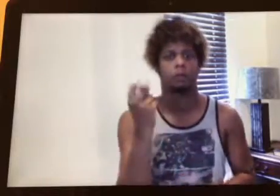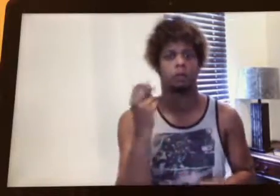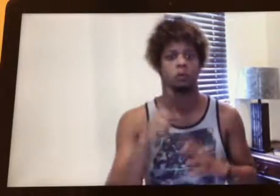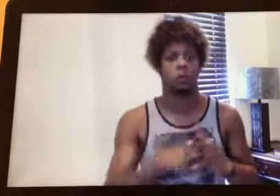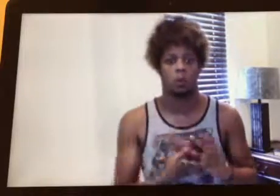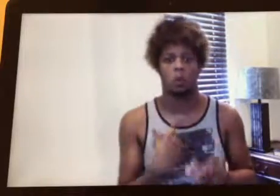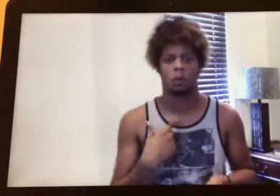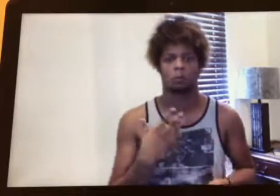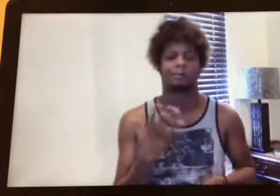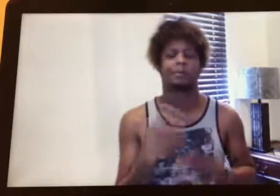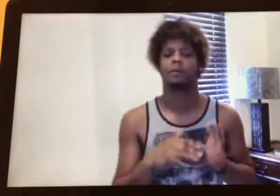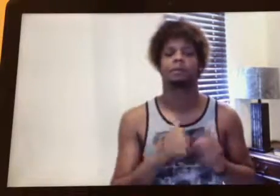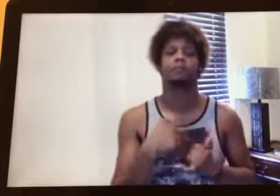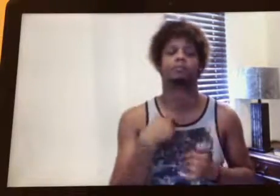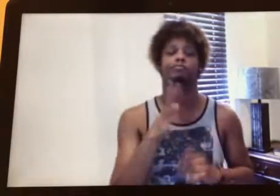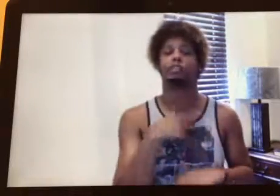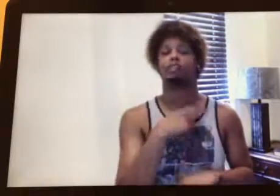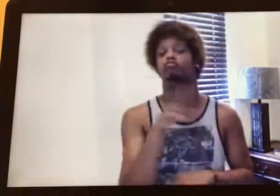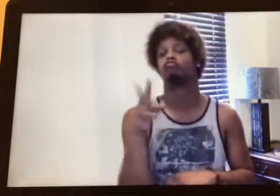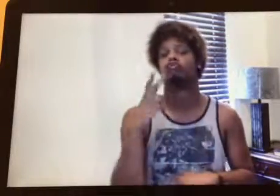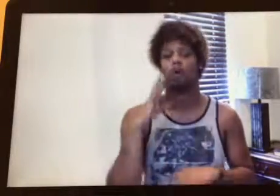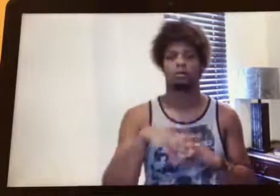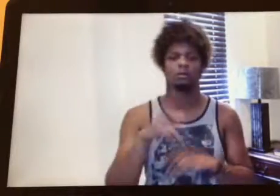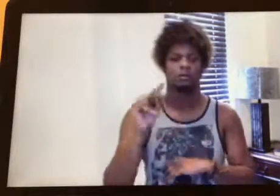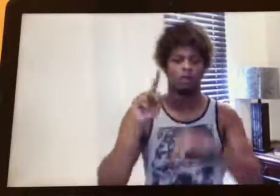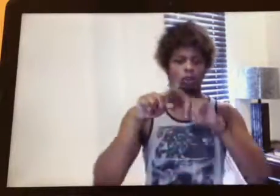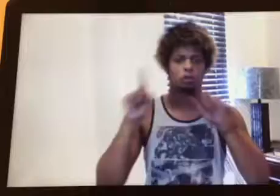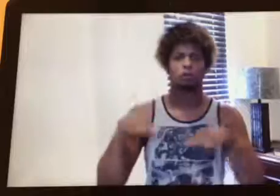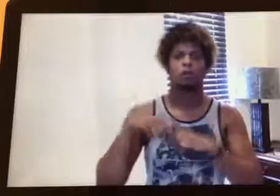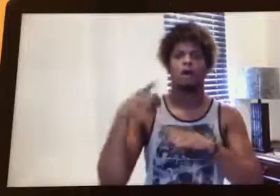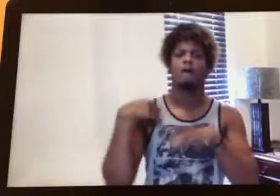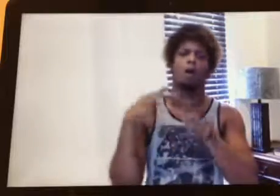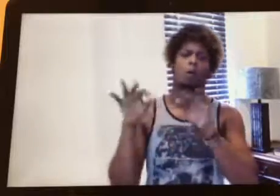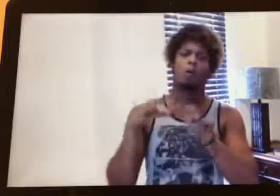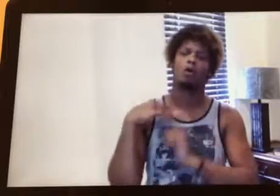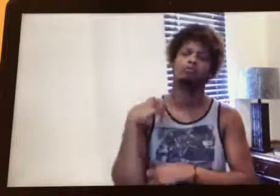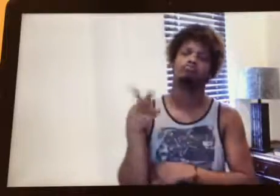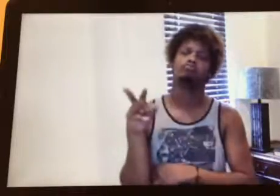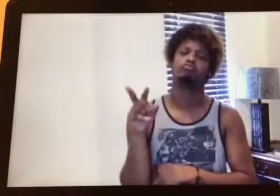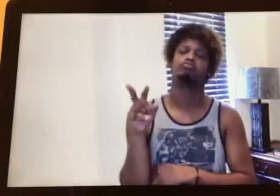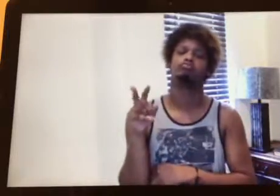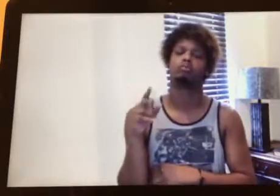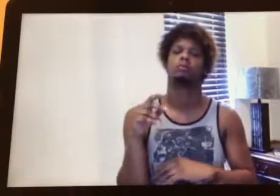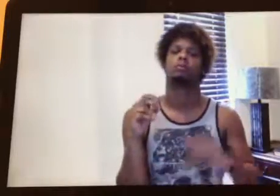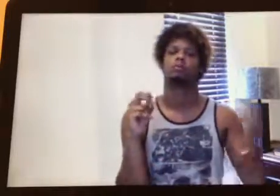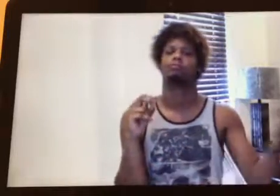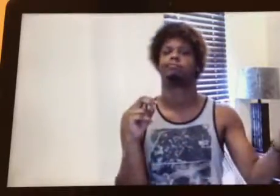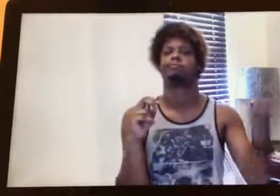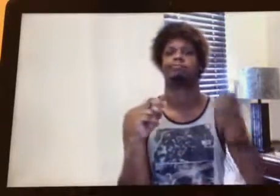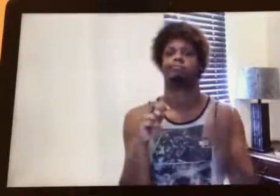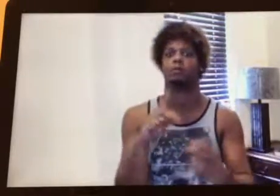to 11:30 and then 12. The interpreter still wasn't there, so I sat down and watched the TV because it actually had